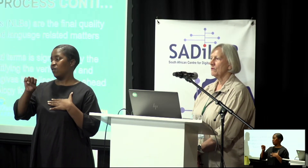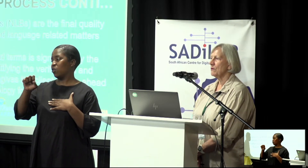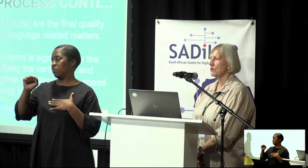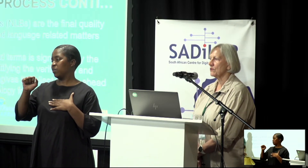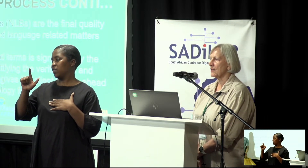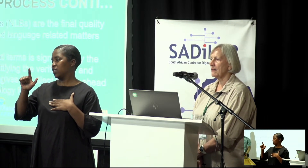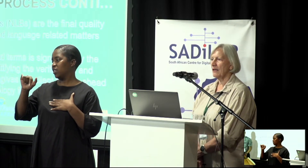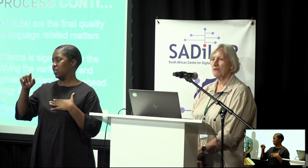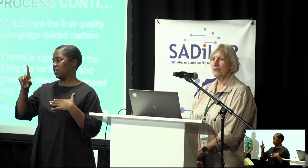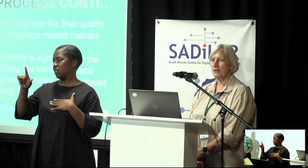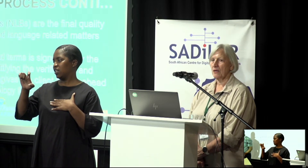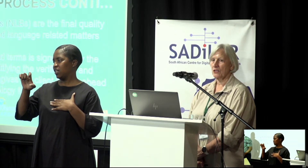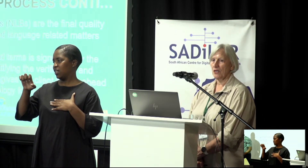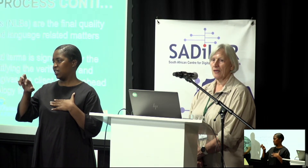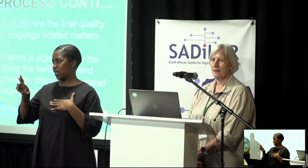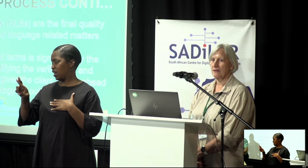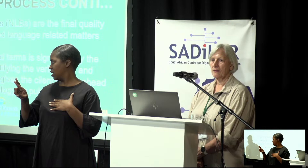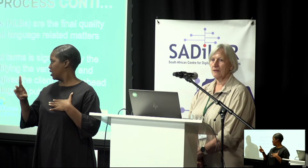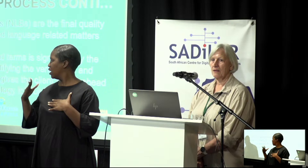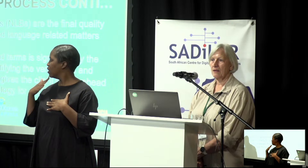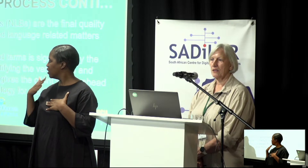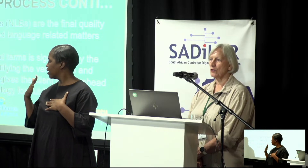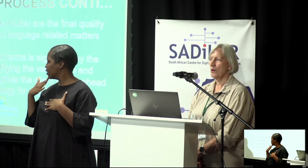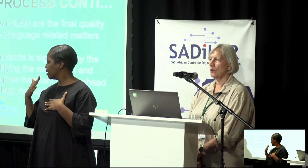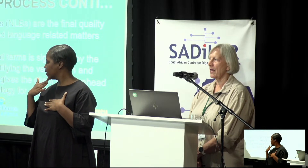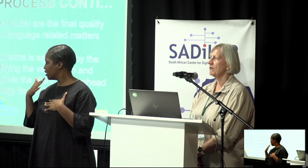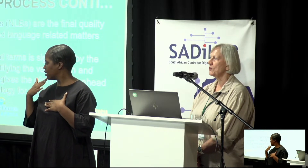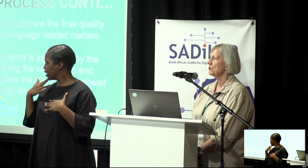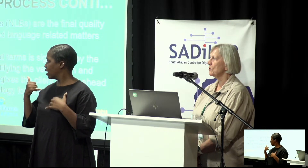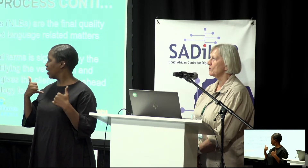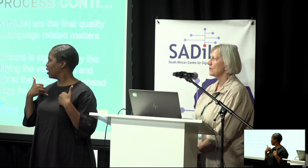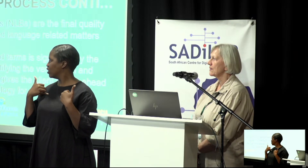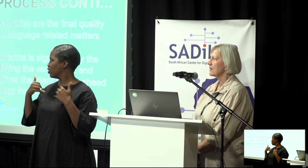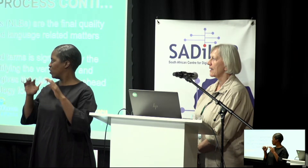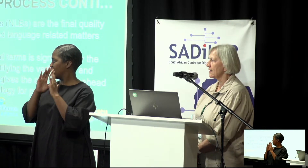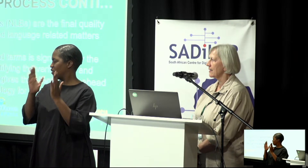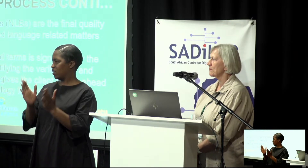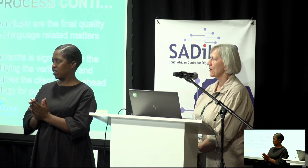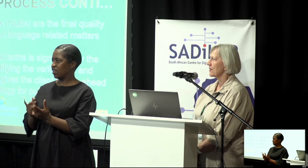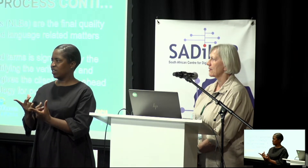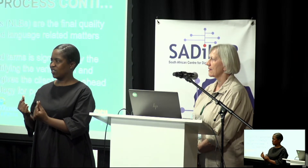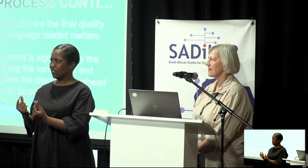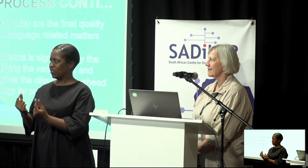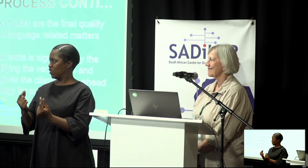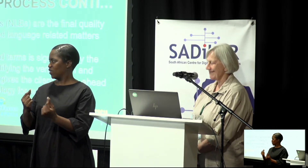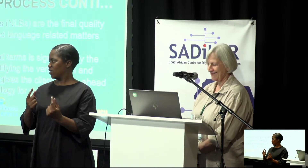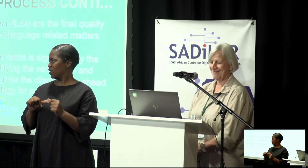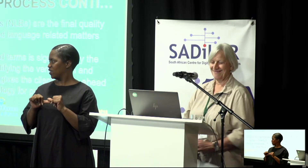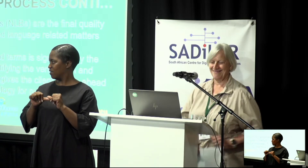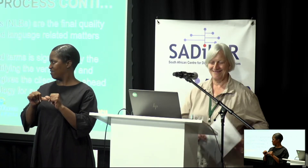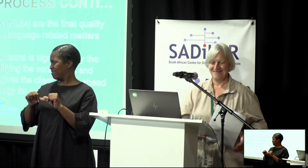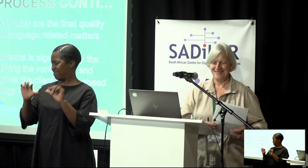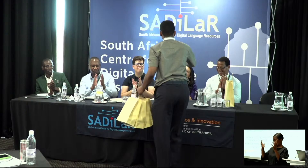part. We want to say thank you very much and enjoy whatever you do, and keep going.